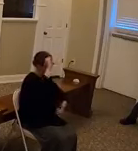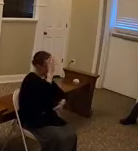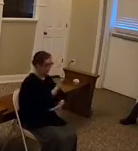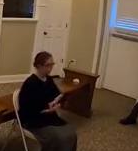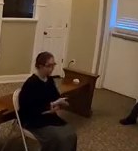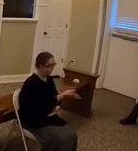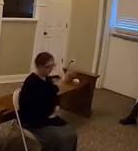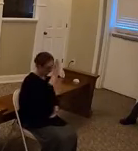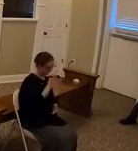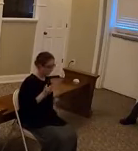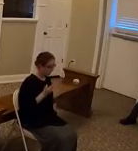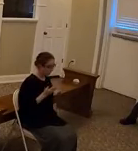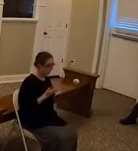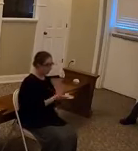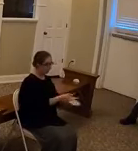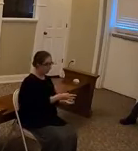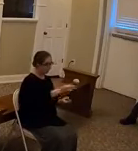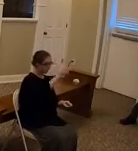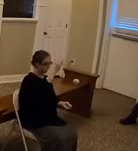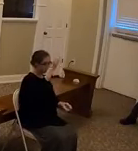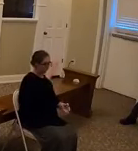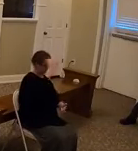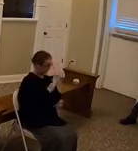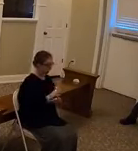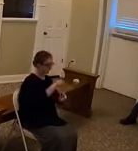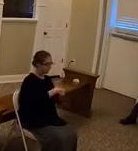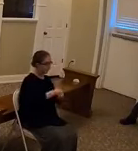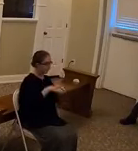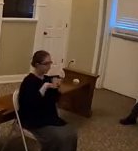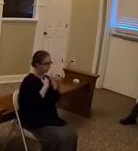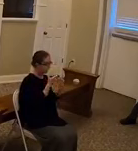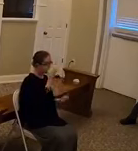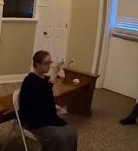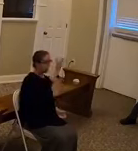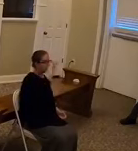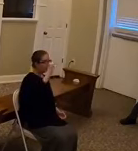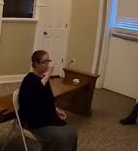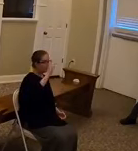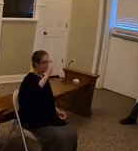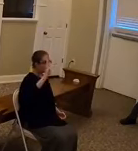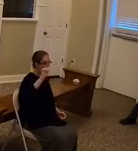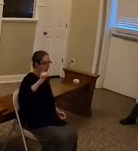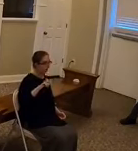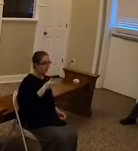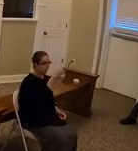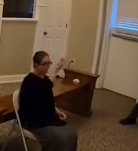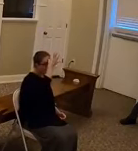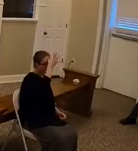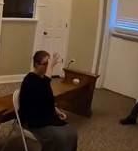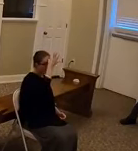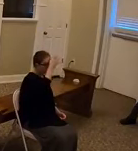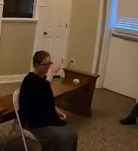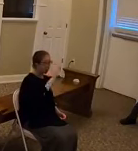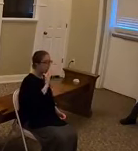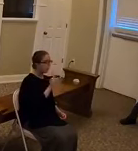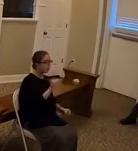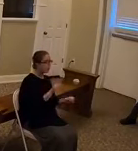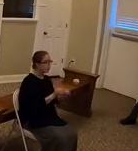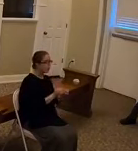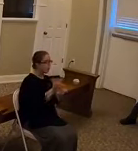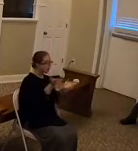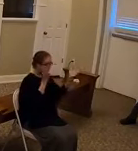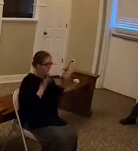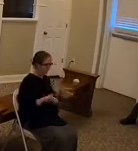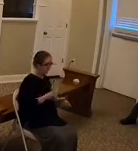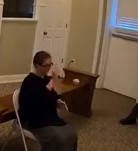sons, God has sent forth the Spirit of his Son into your hearts, crying, Abba, Father! Wherefore thou art no more a